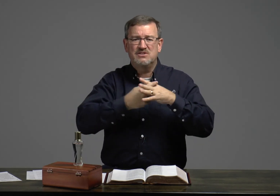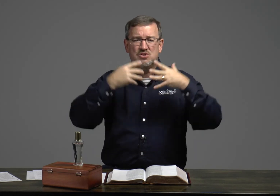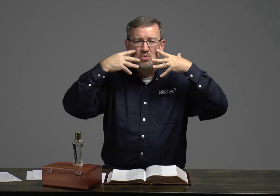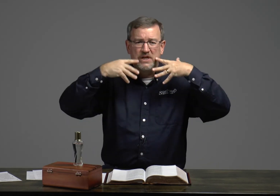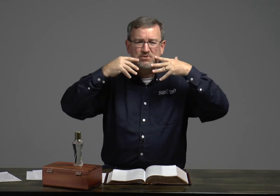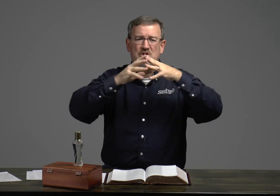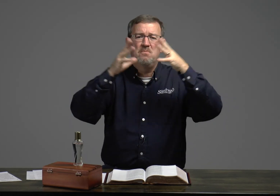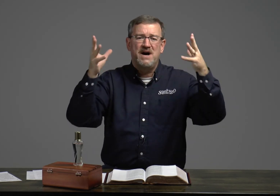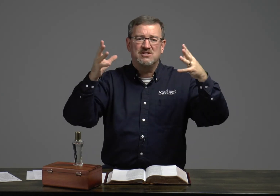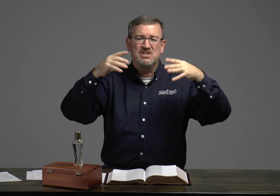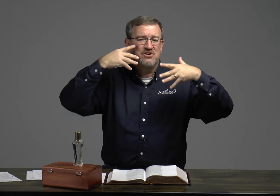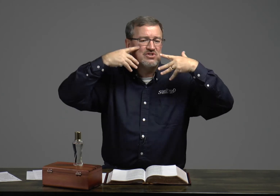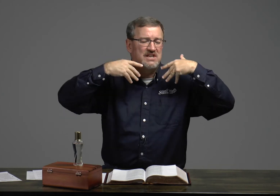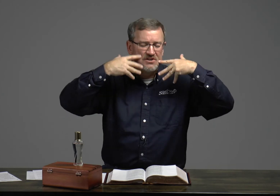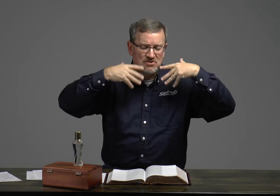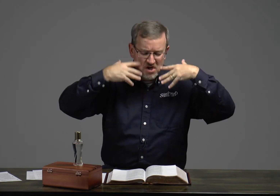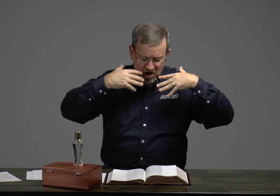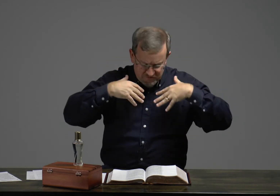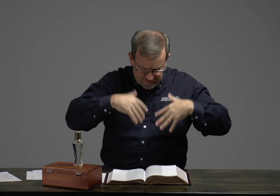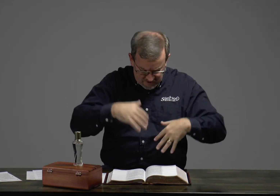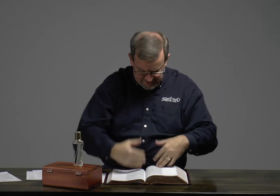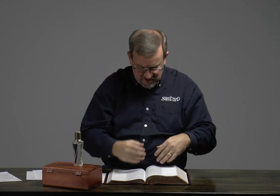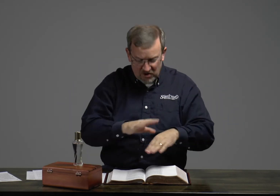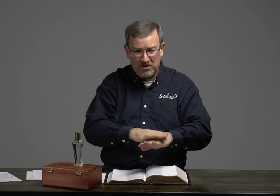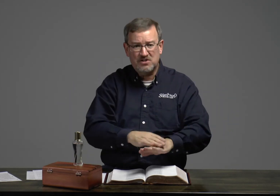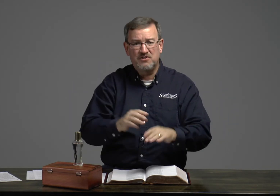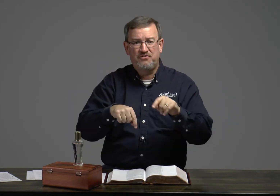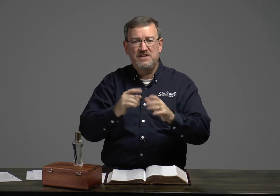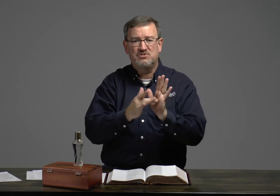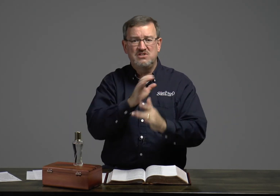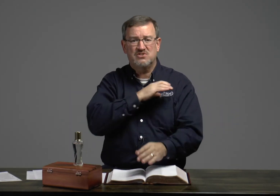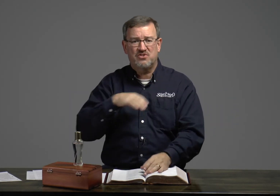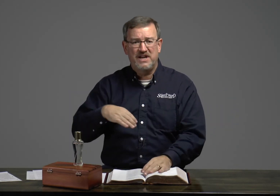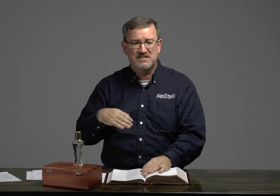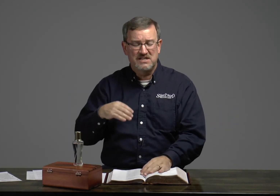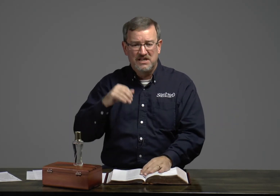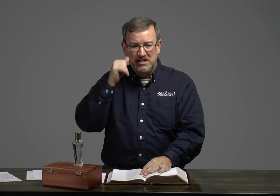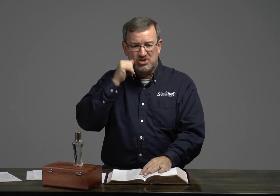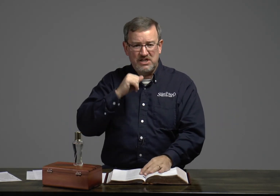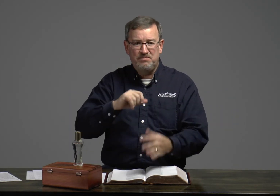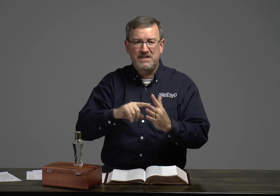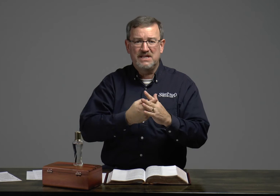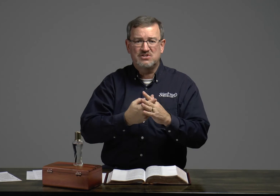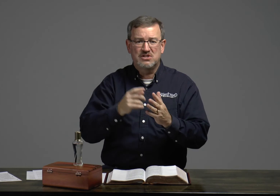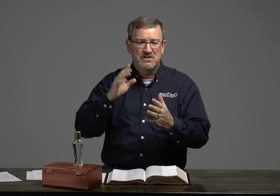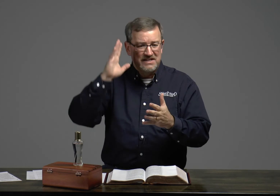to weep so much that her tears are falling onto the feet of Jesus Christ. And she begins to take